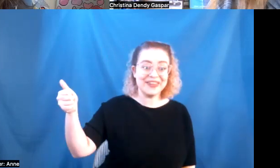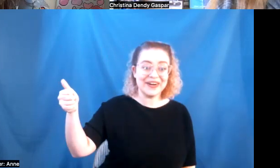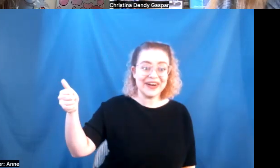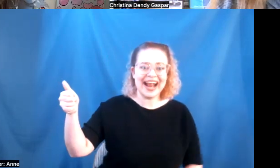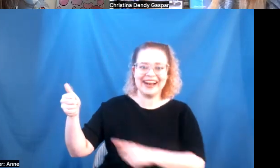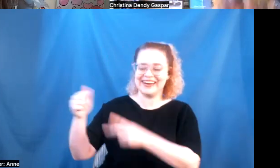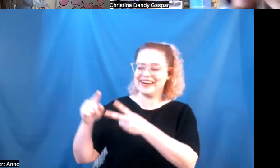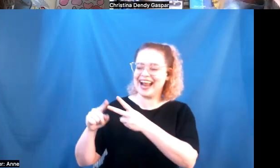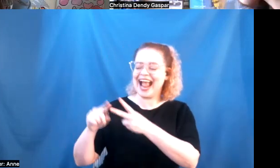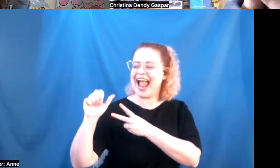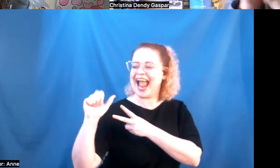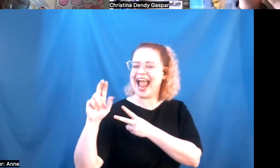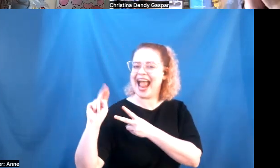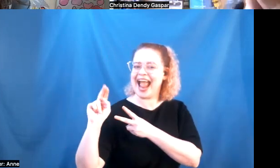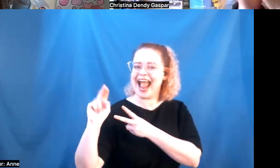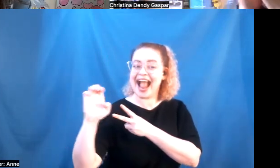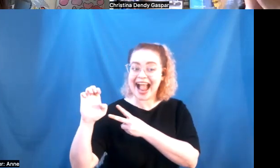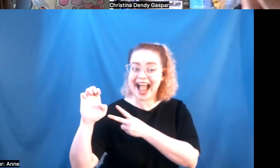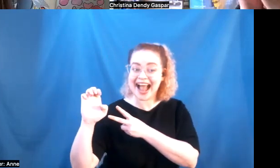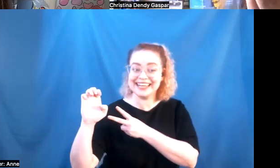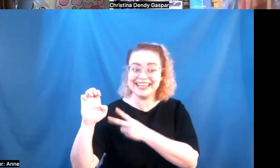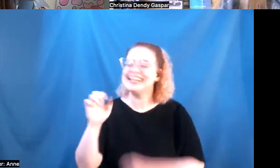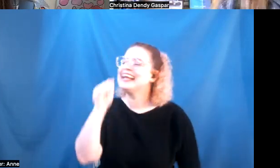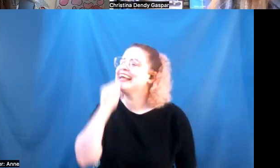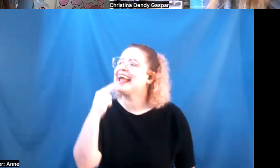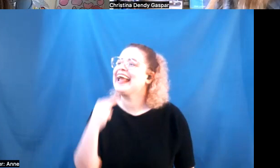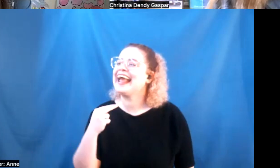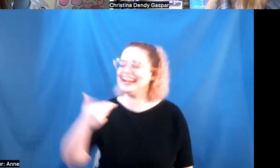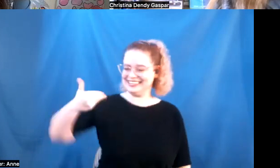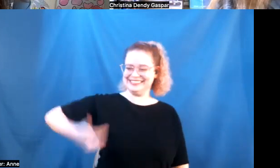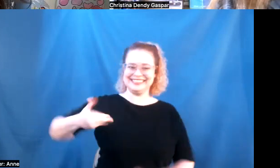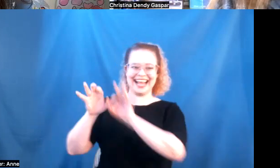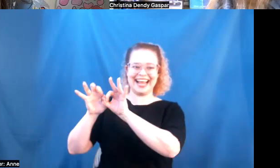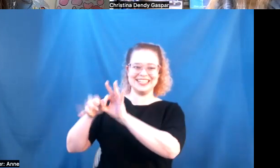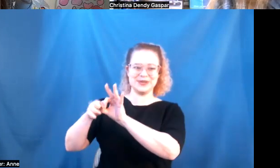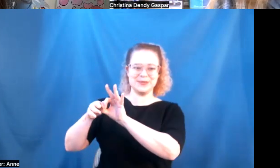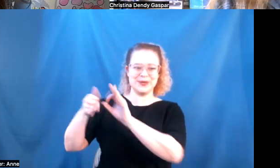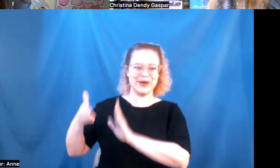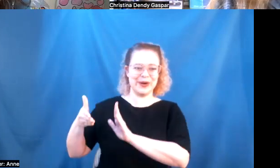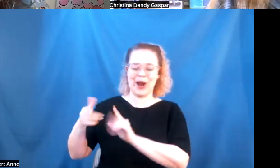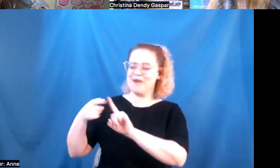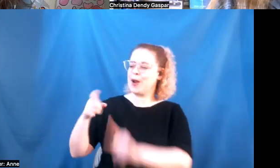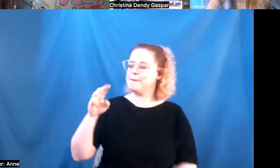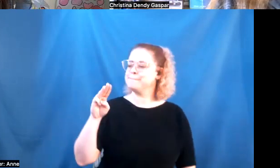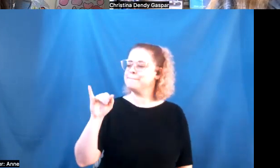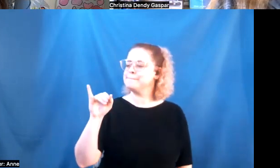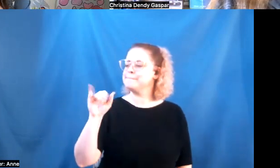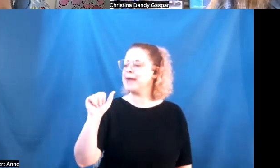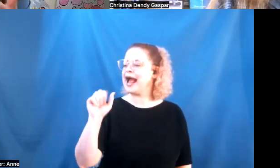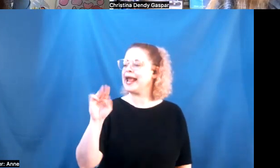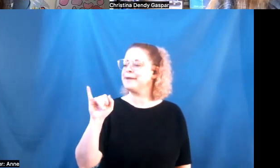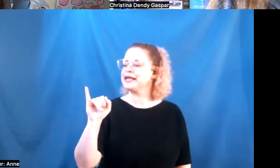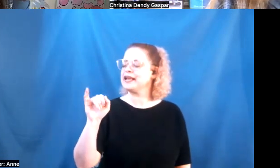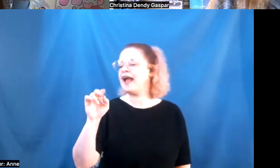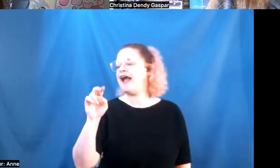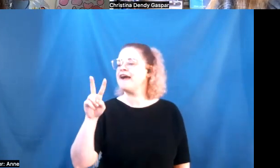Anne with an E, and she is an interpreter from Miami Valley. So for those who have difficulty in hearing,